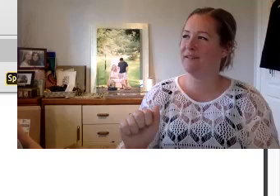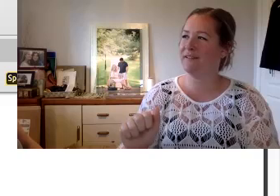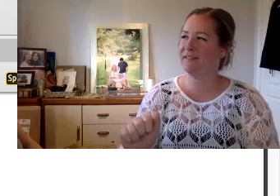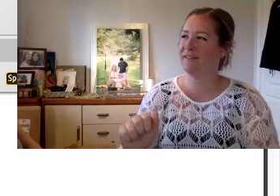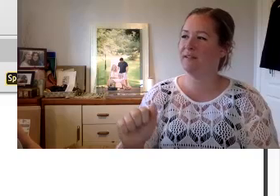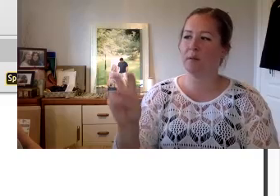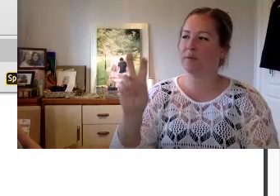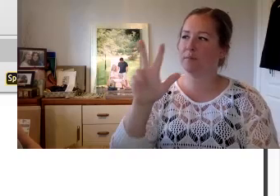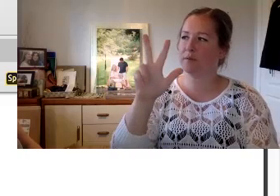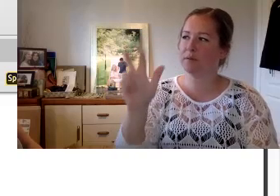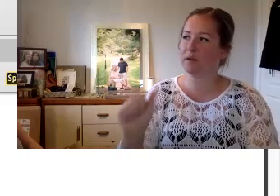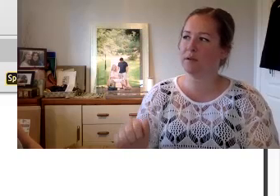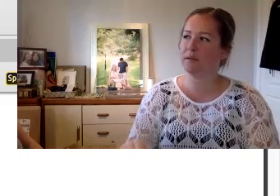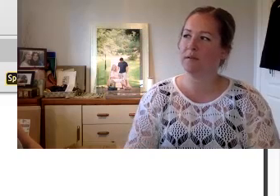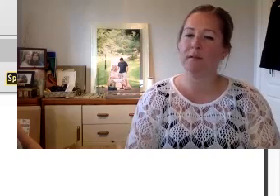Pizza.